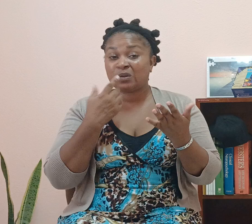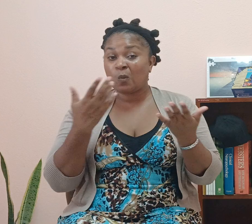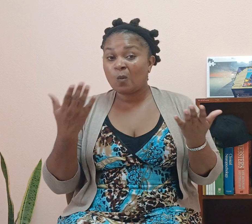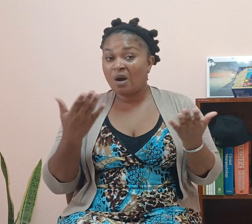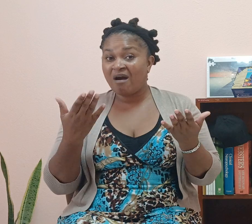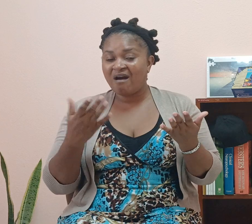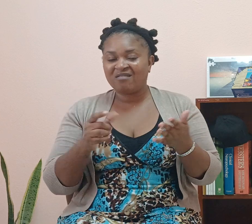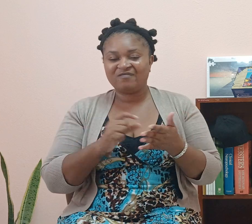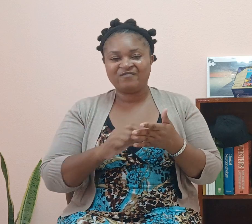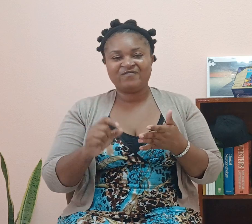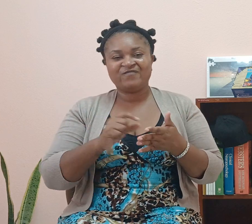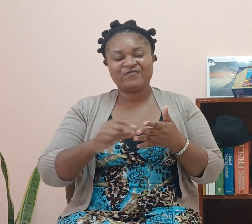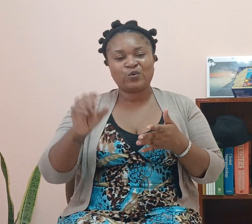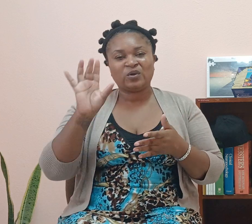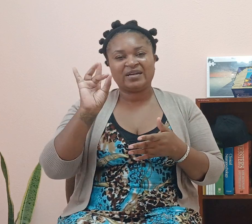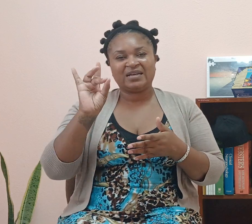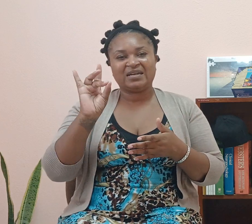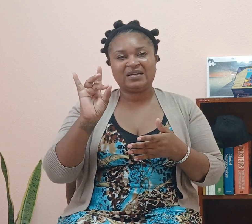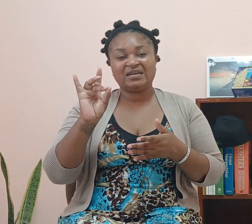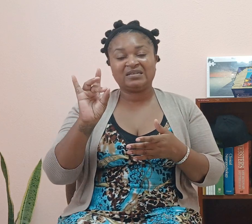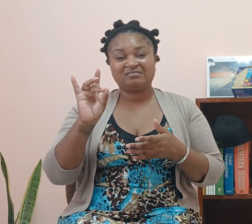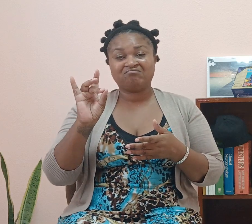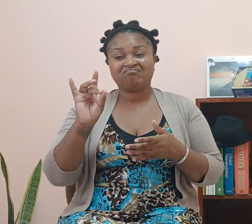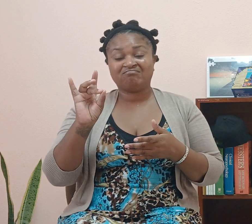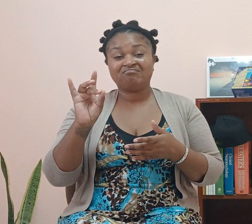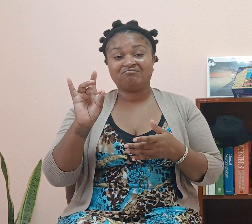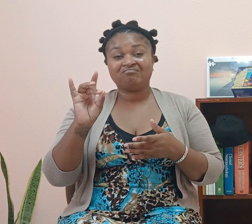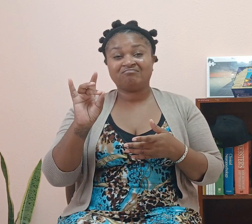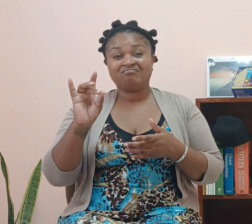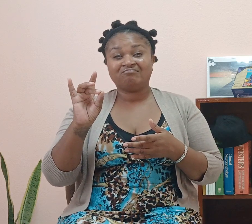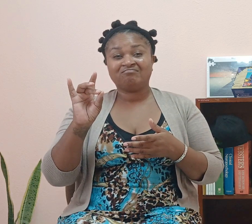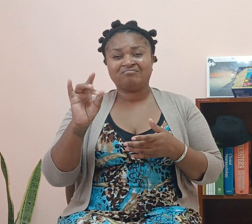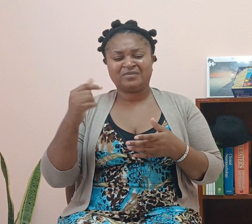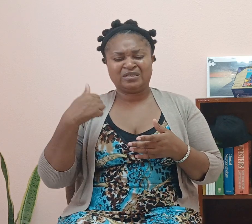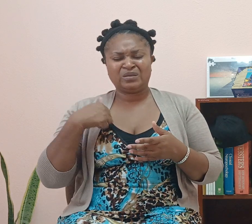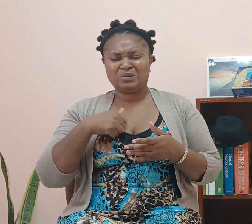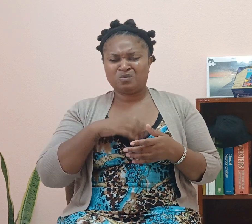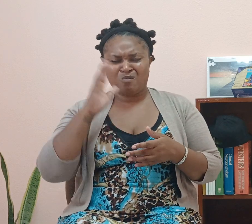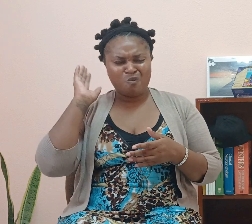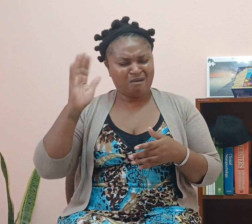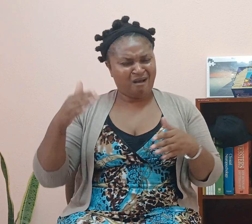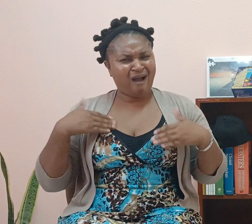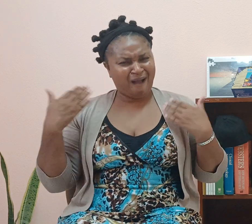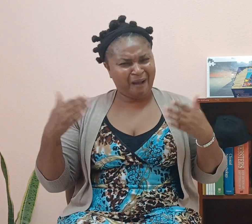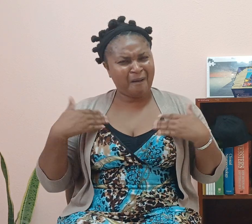8. We'll be happy with food and clothing.